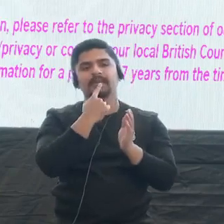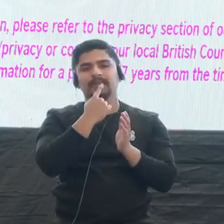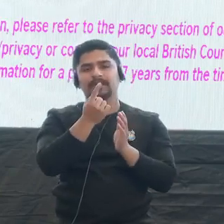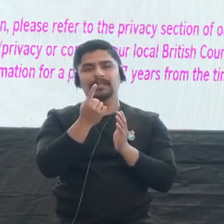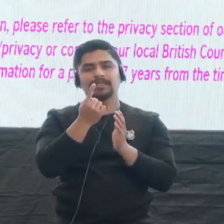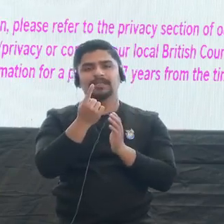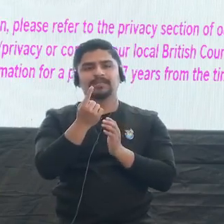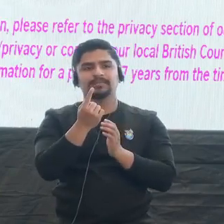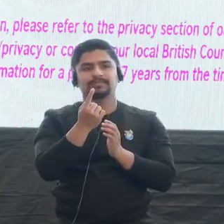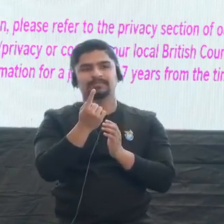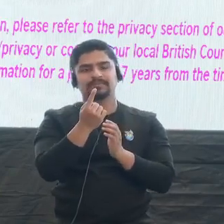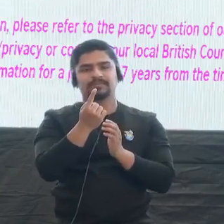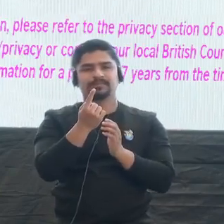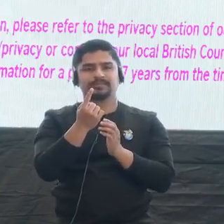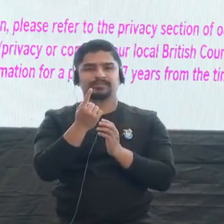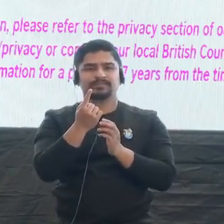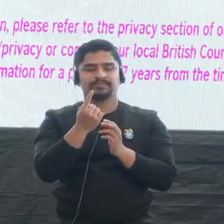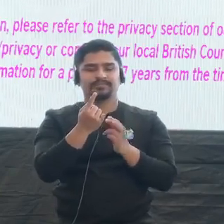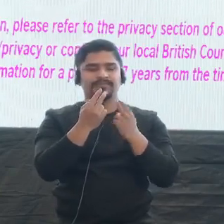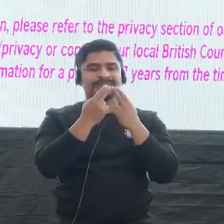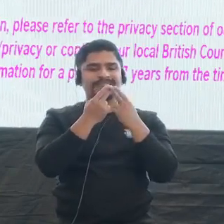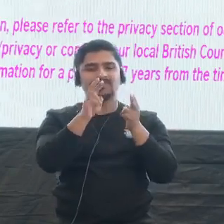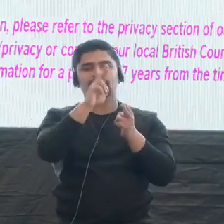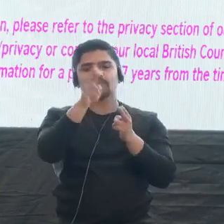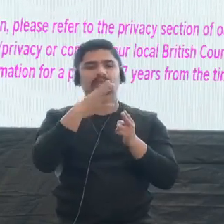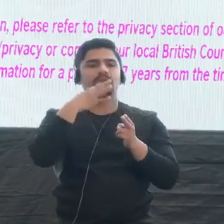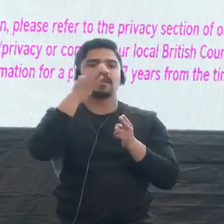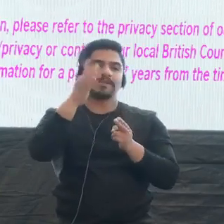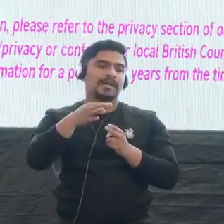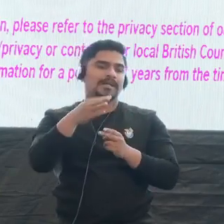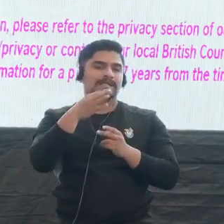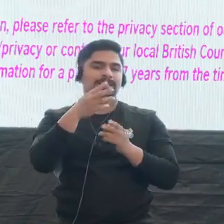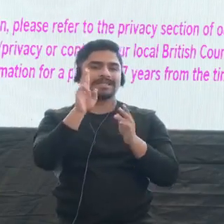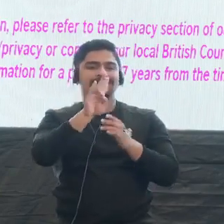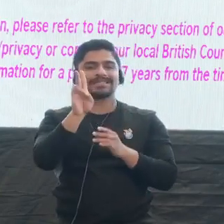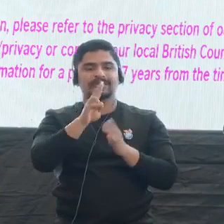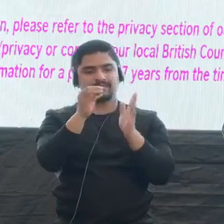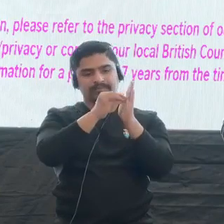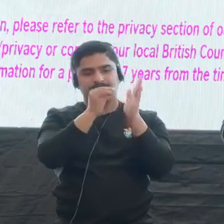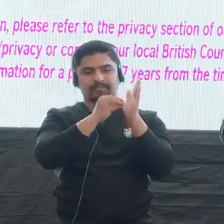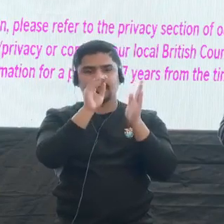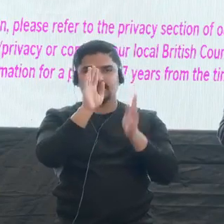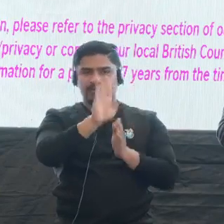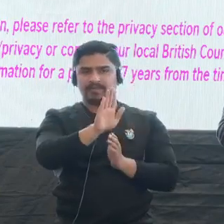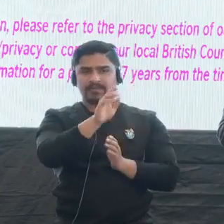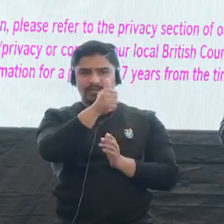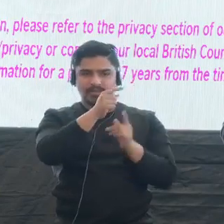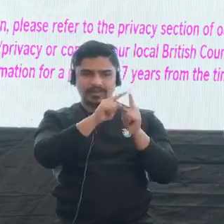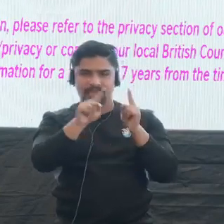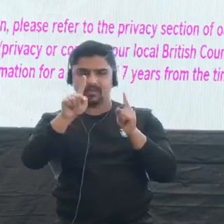free and compulsory education to 6 to 14 years of all children,